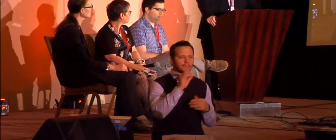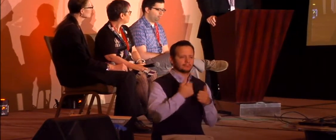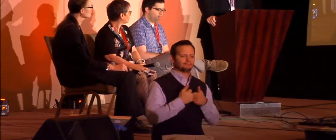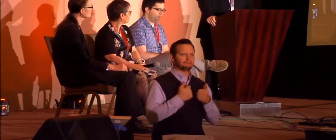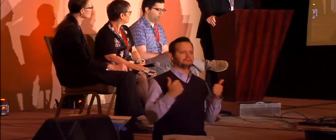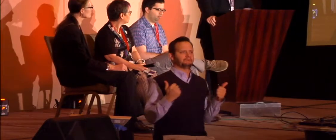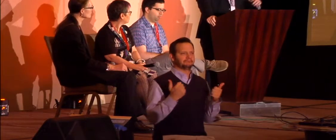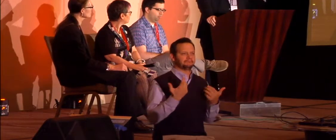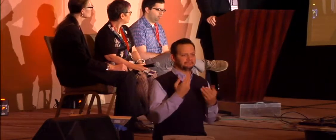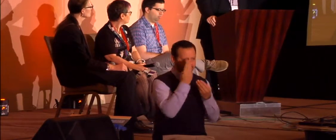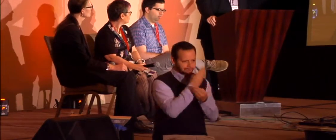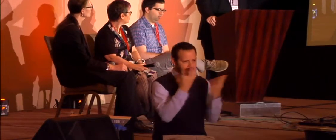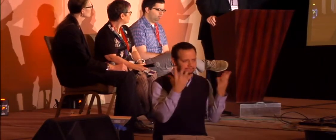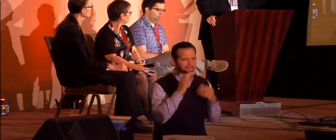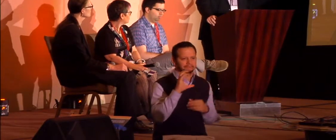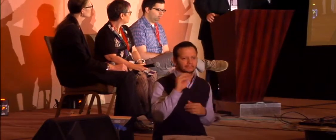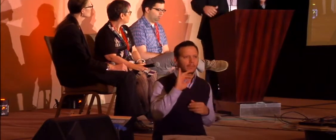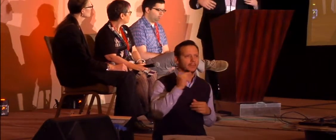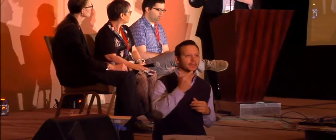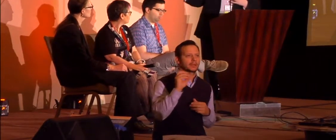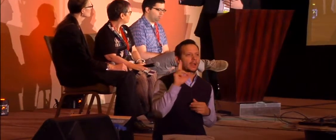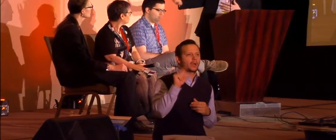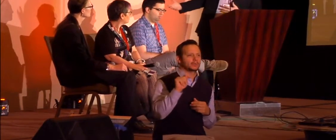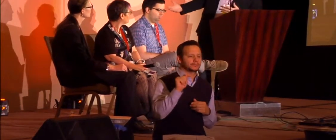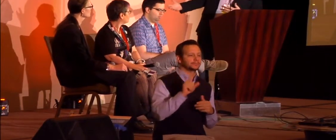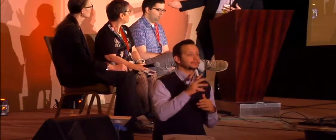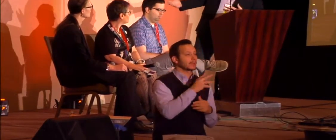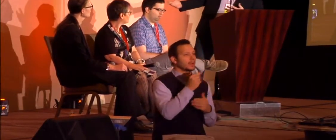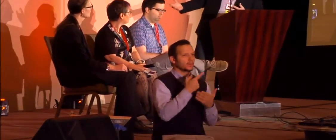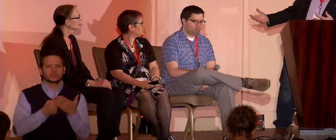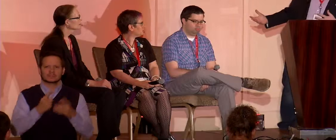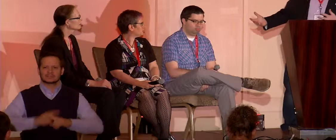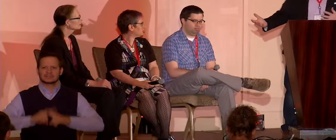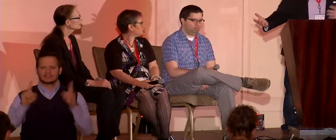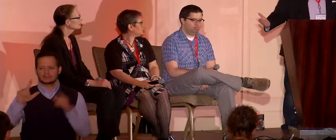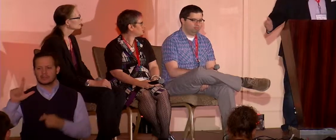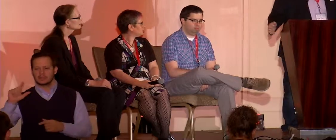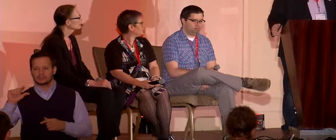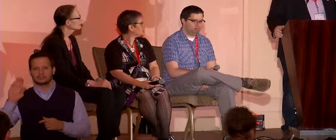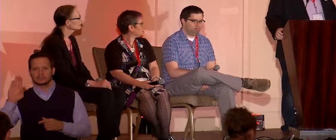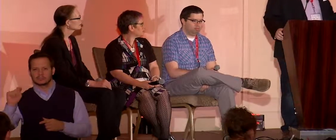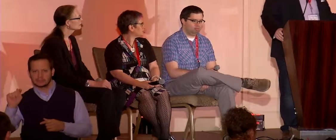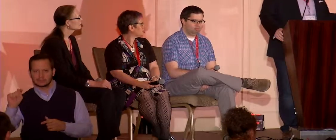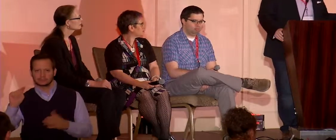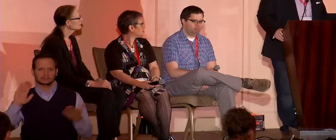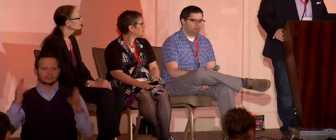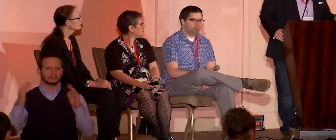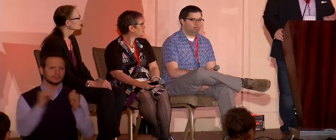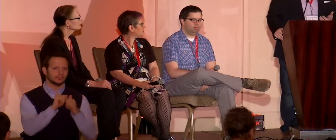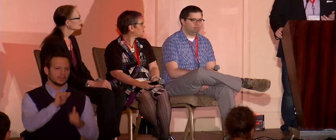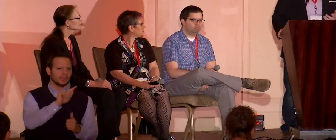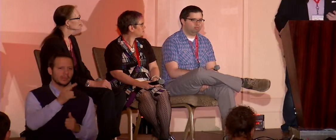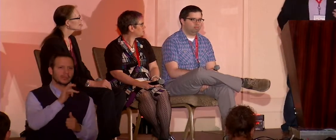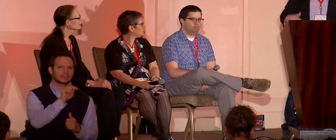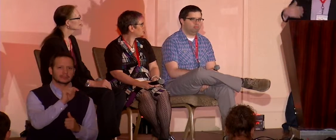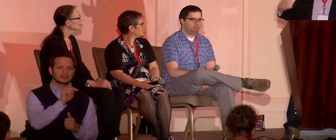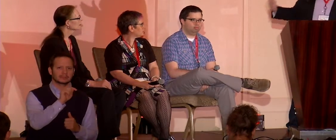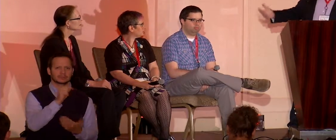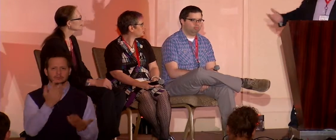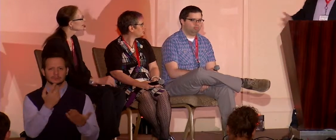the differences between the LGBT coming out process versus the atheist coming out